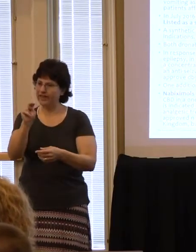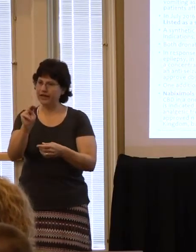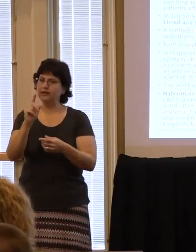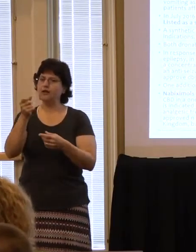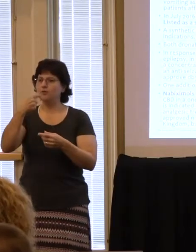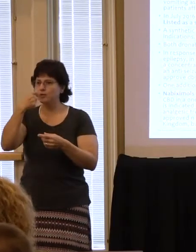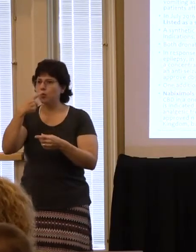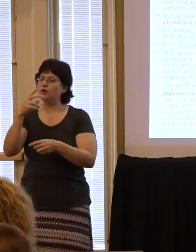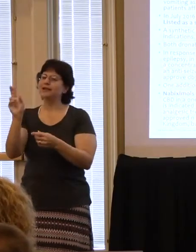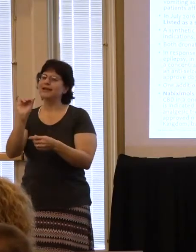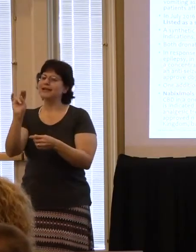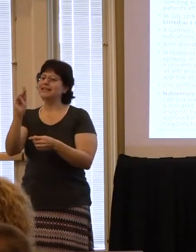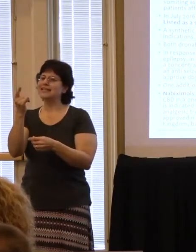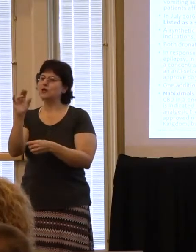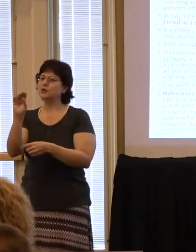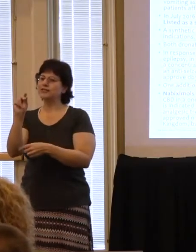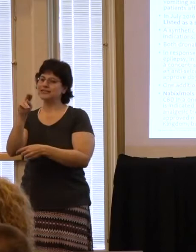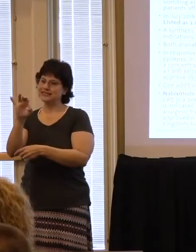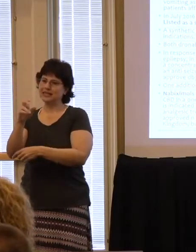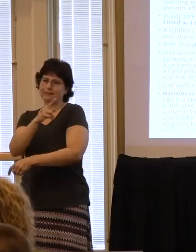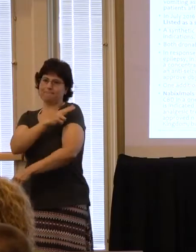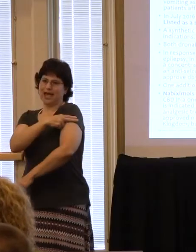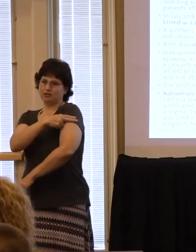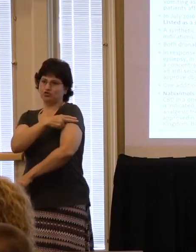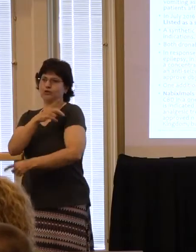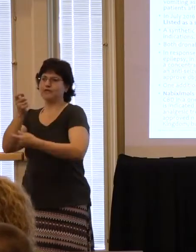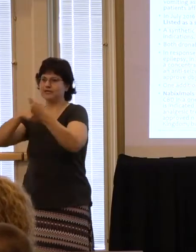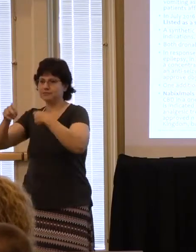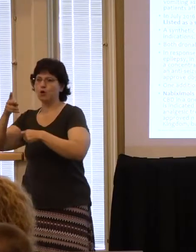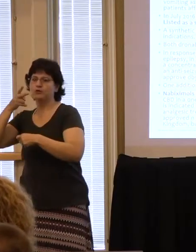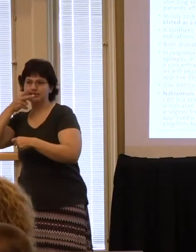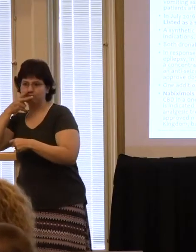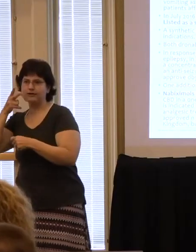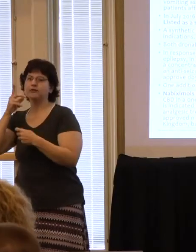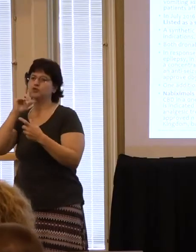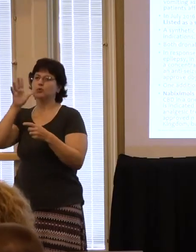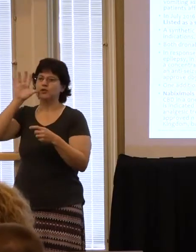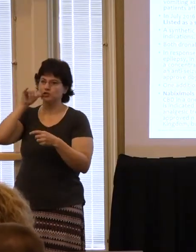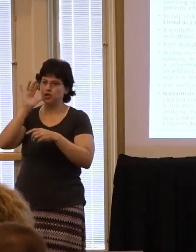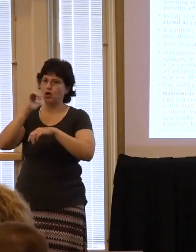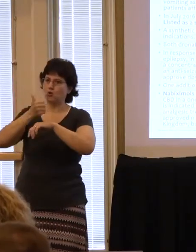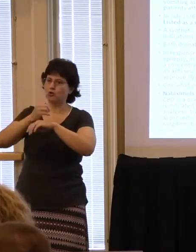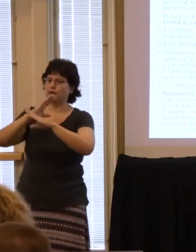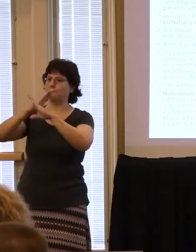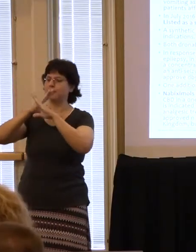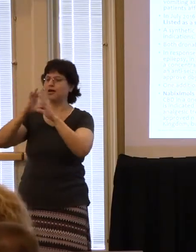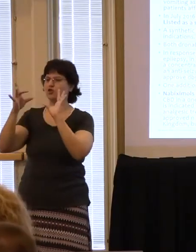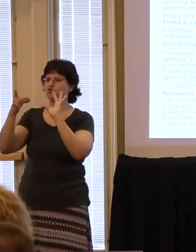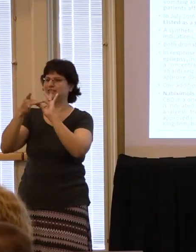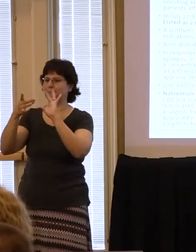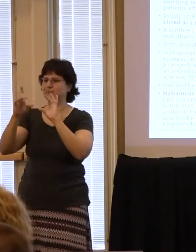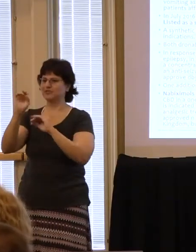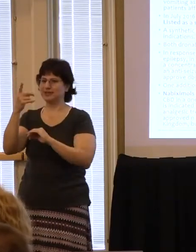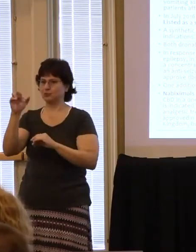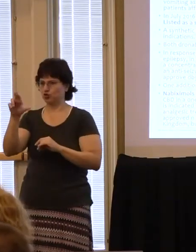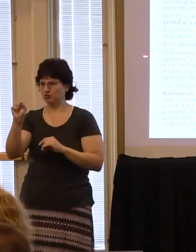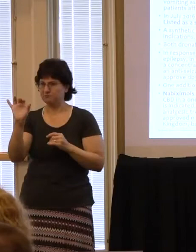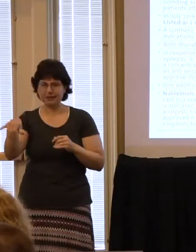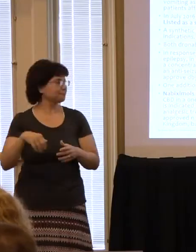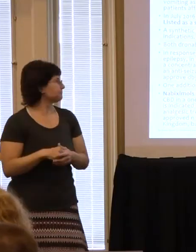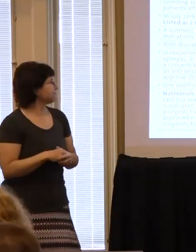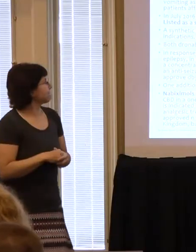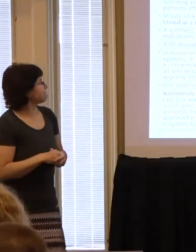or a nicotine patch instead of smoking a cigarette. So you want a slow onset of action, you want to block the receptors if you're going to use something like that.